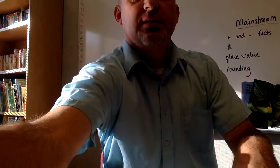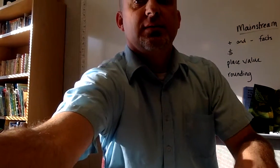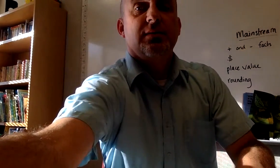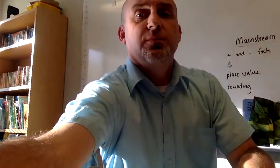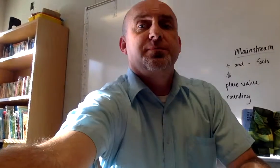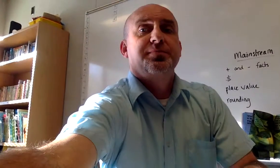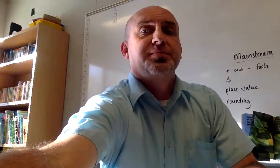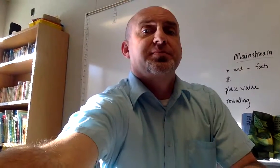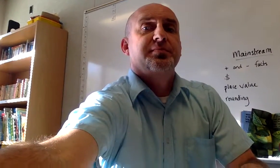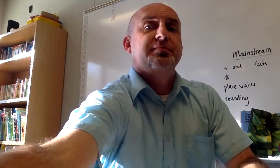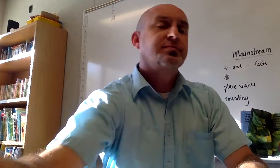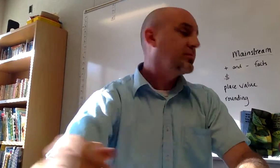So.